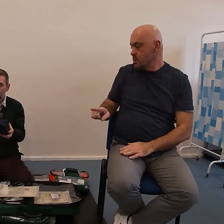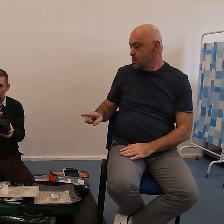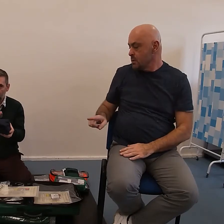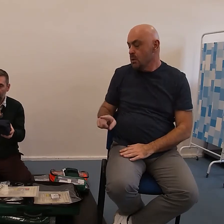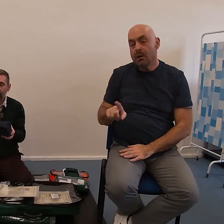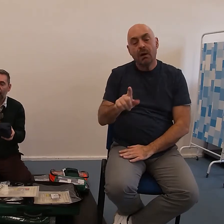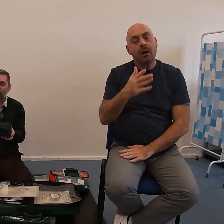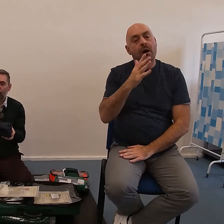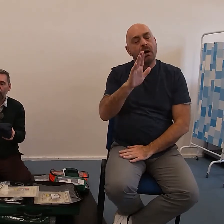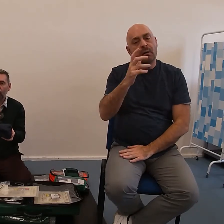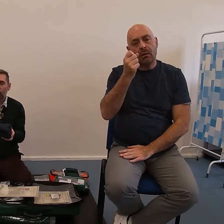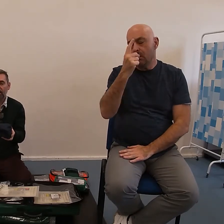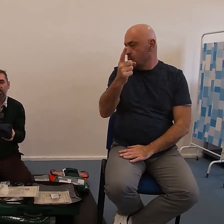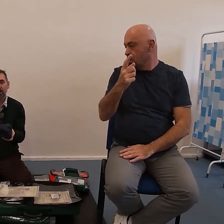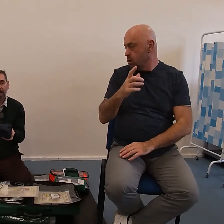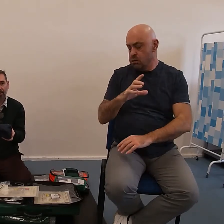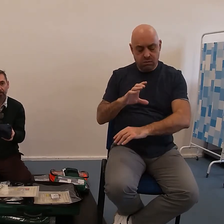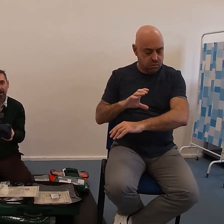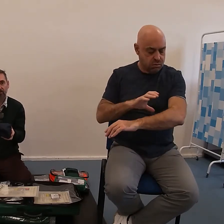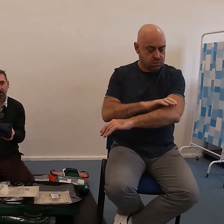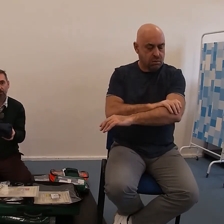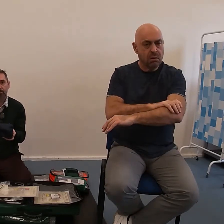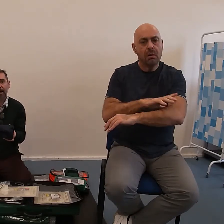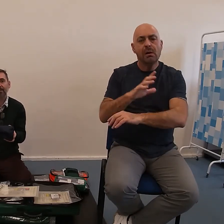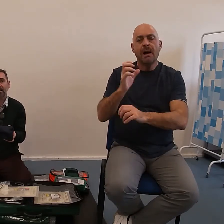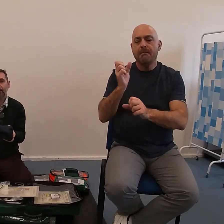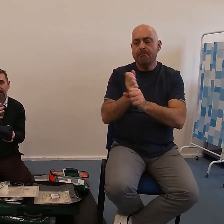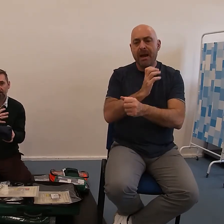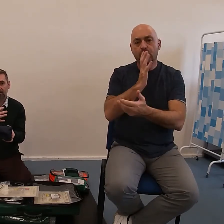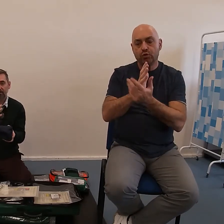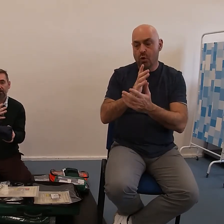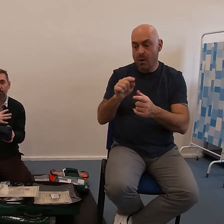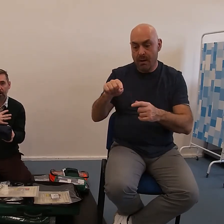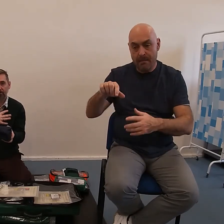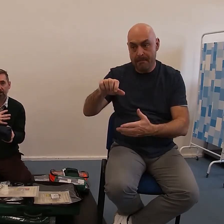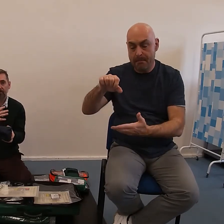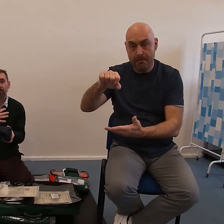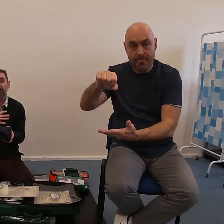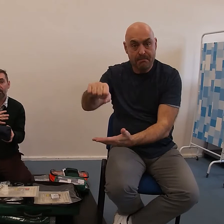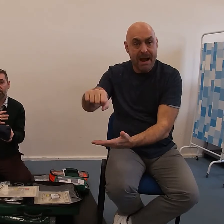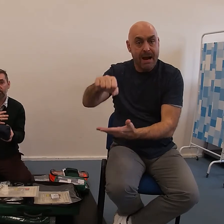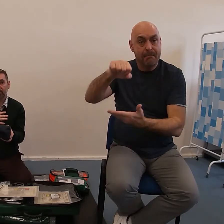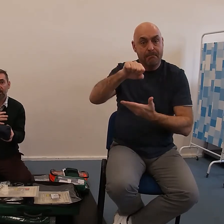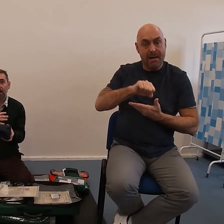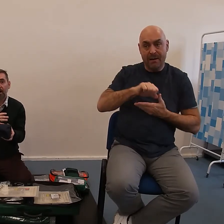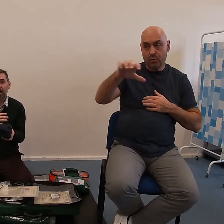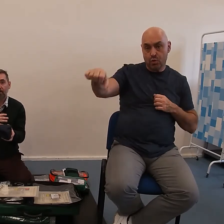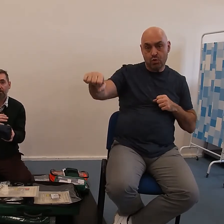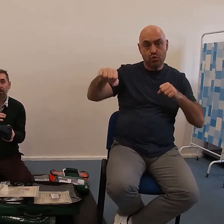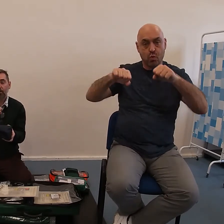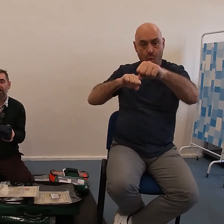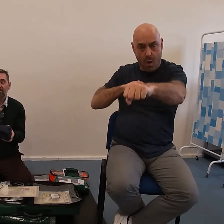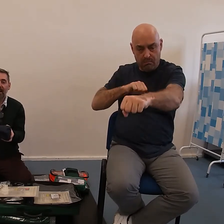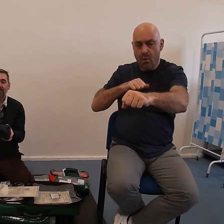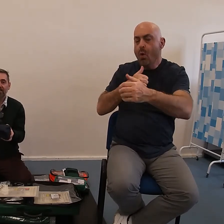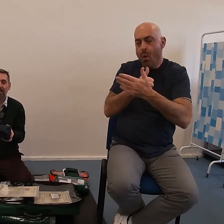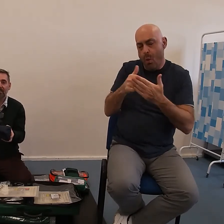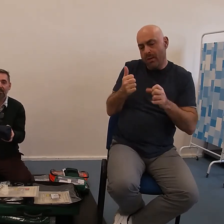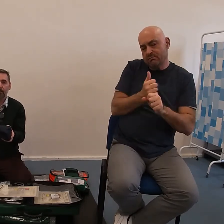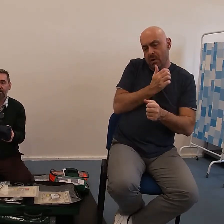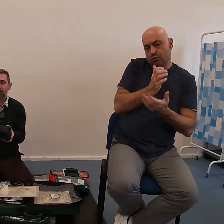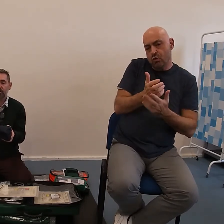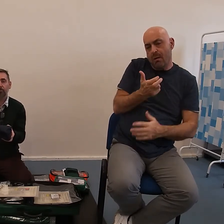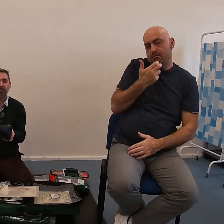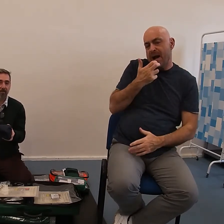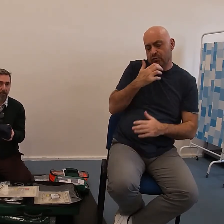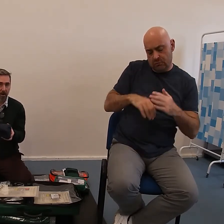just so you're aware, we always check the batteries when bags come back to physical health team for refurbishment. So we can guarantee